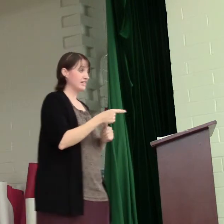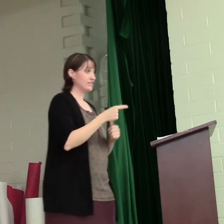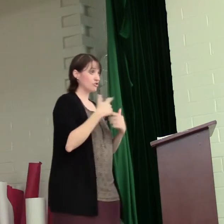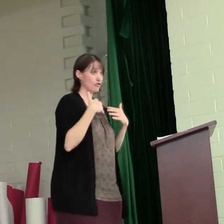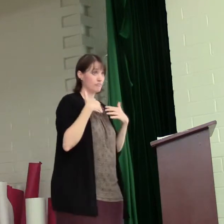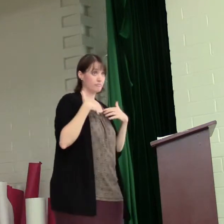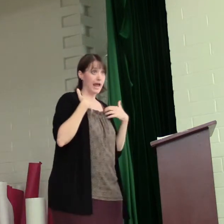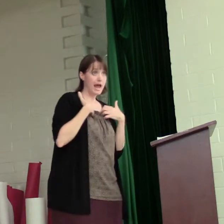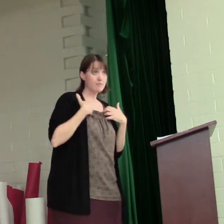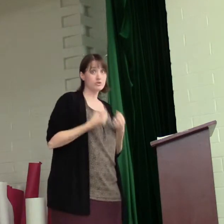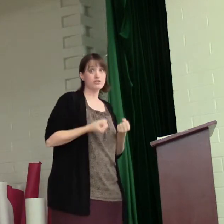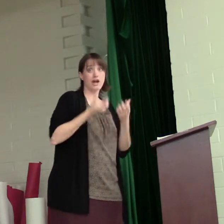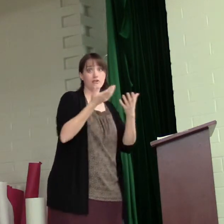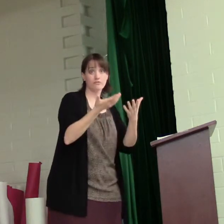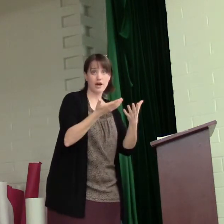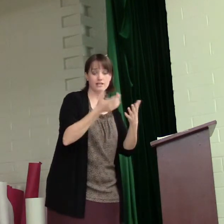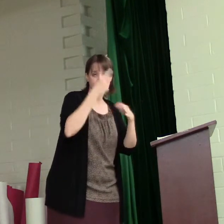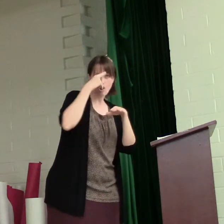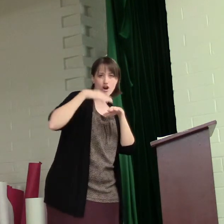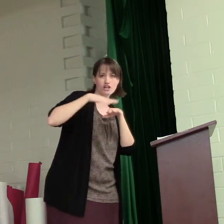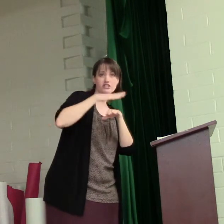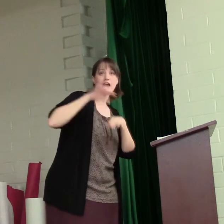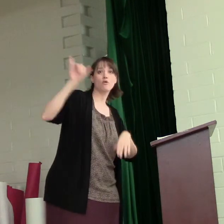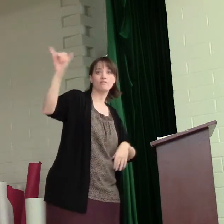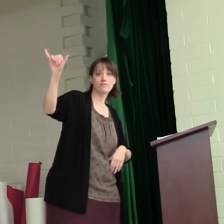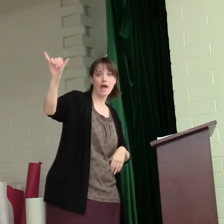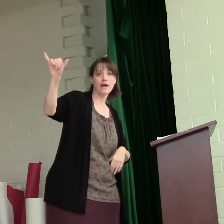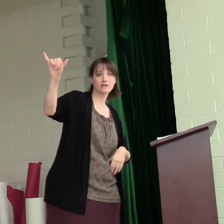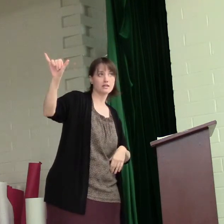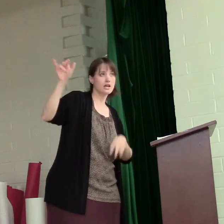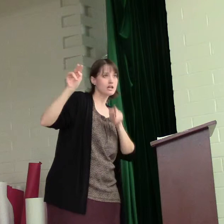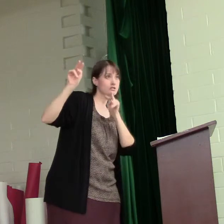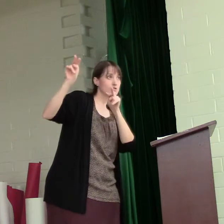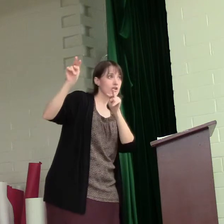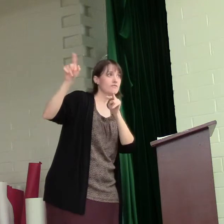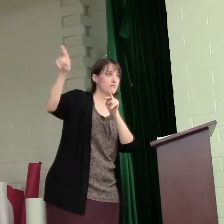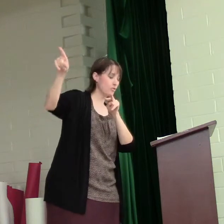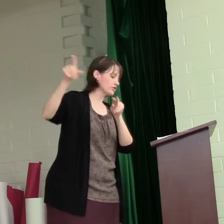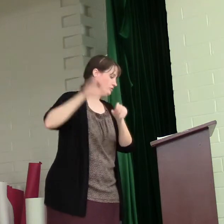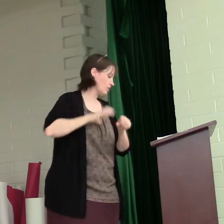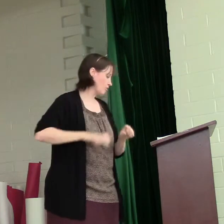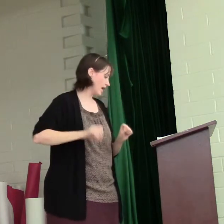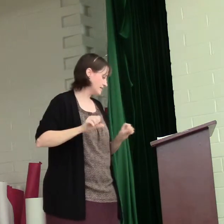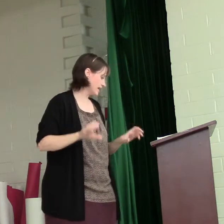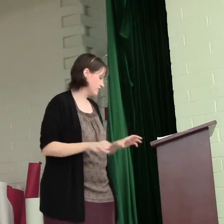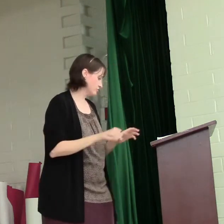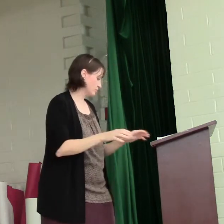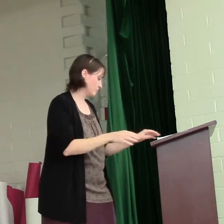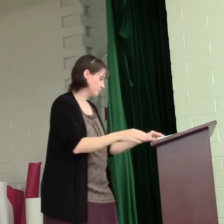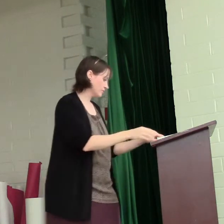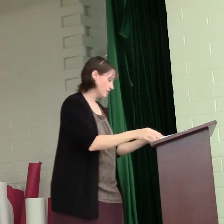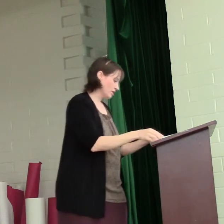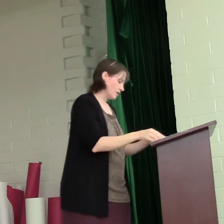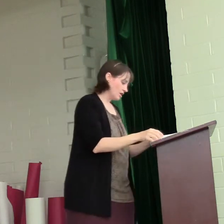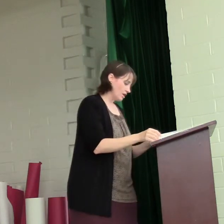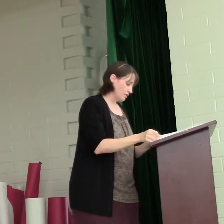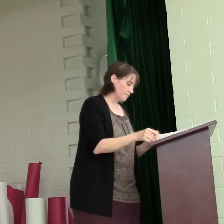these animal sacrifices are a shadow of that. It's looking forward to what Christ can do. But